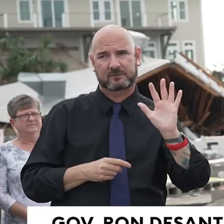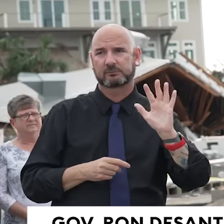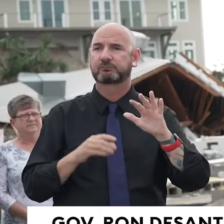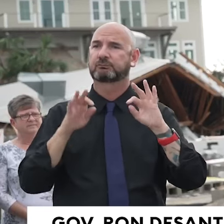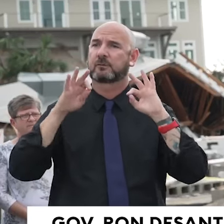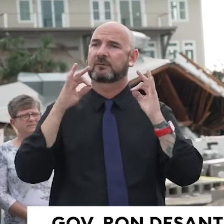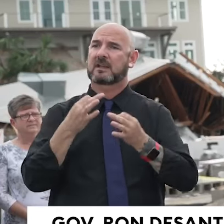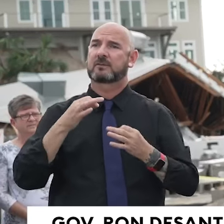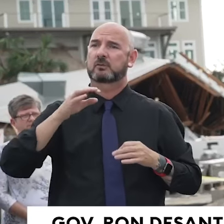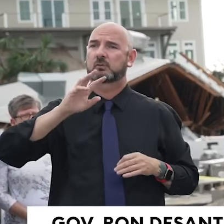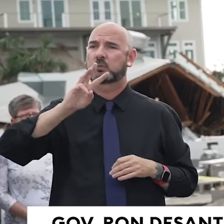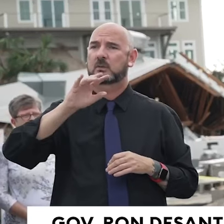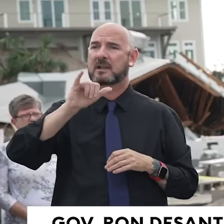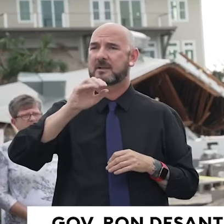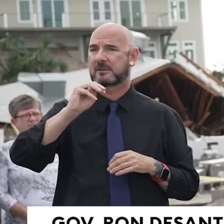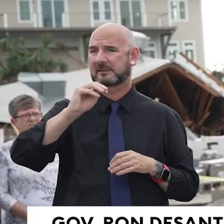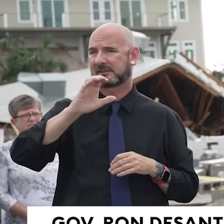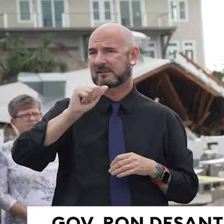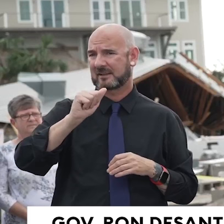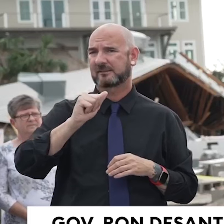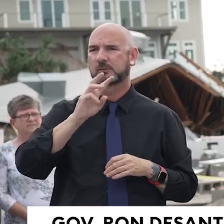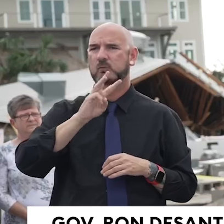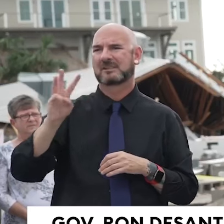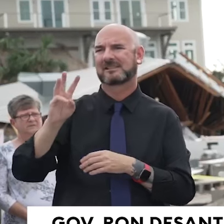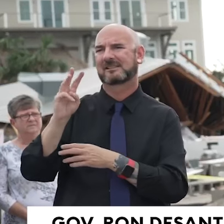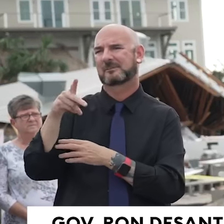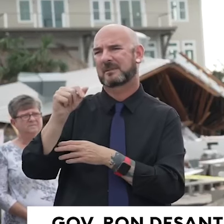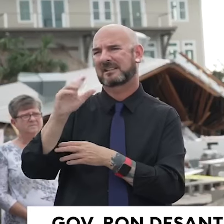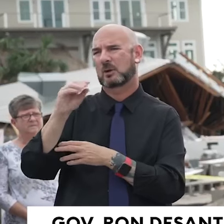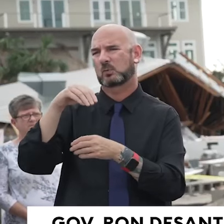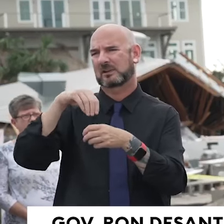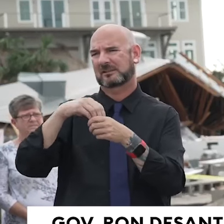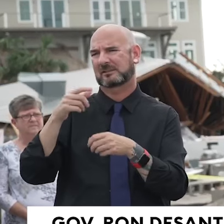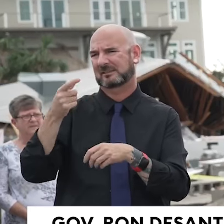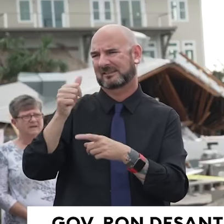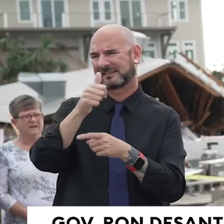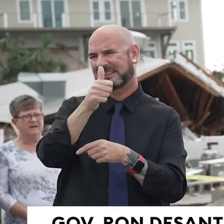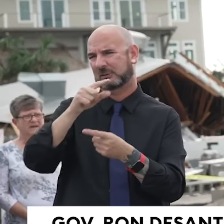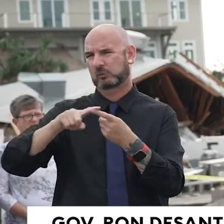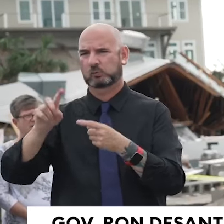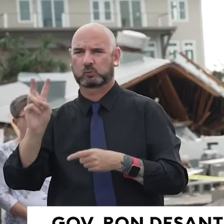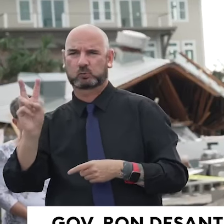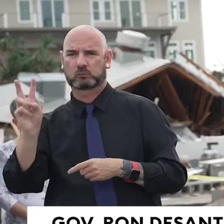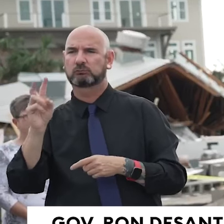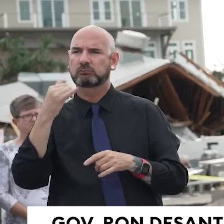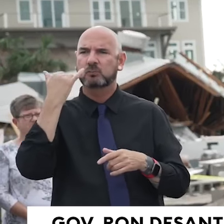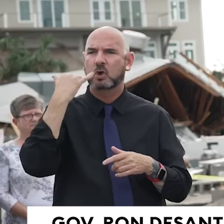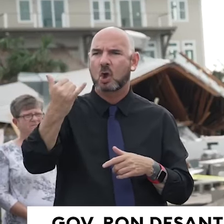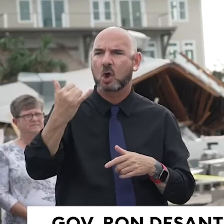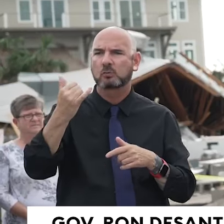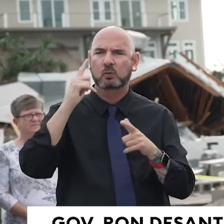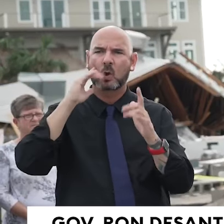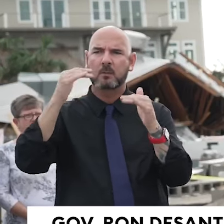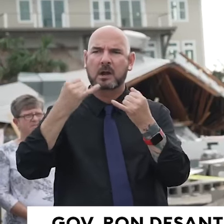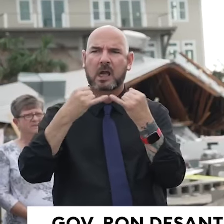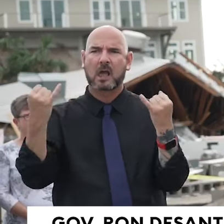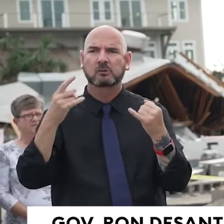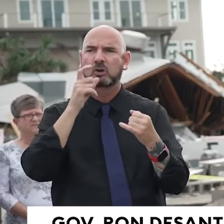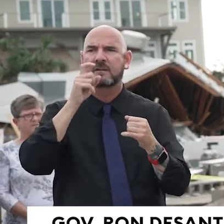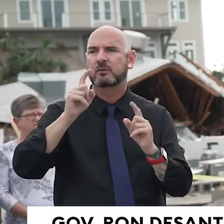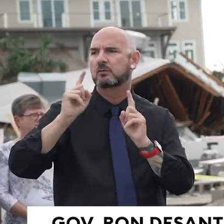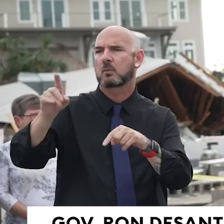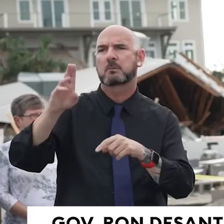Trinity, 10 to 2. So if you do go to the Hope, you can call the Hope line too. You don't have to go to the bus, but if you go to the